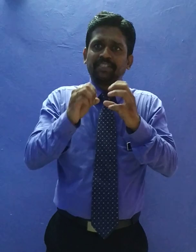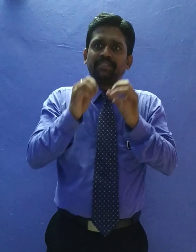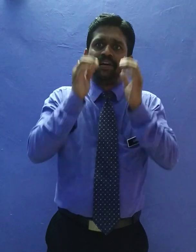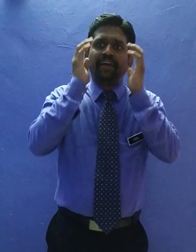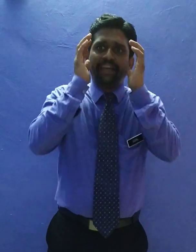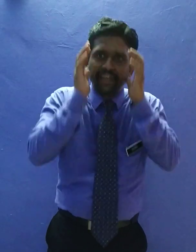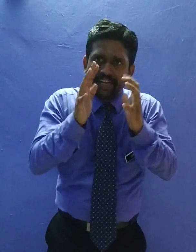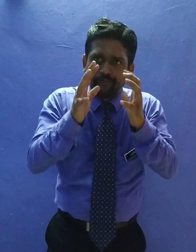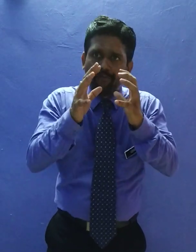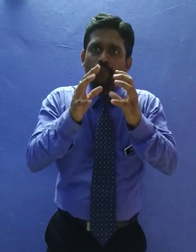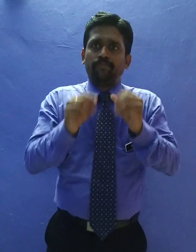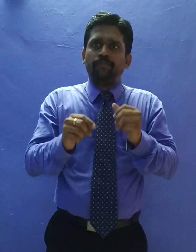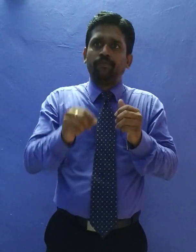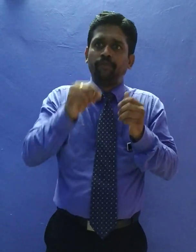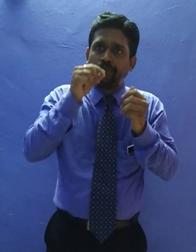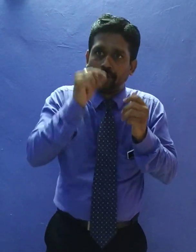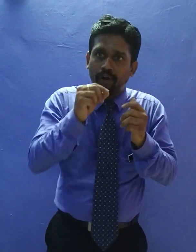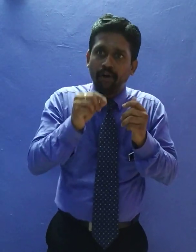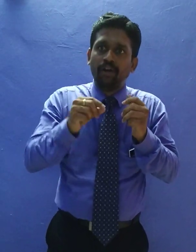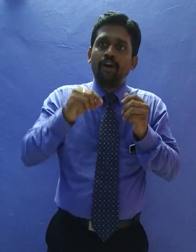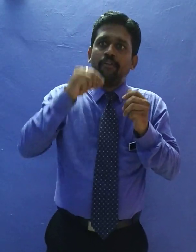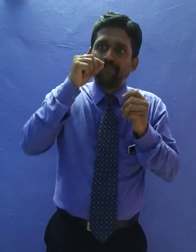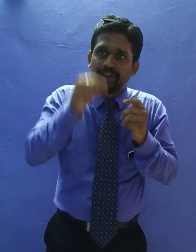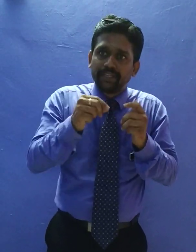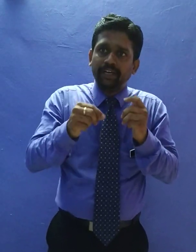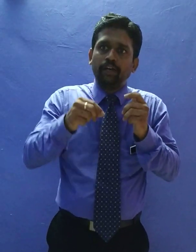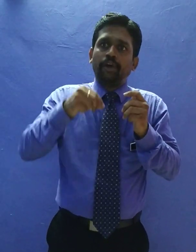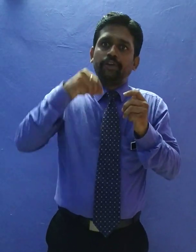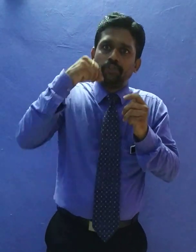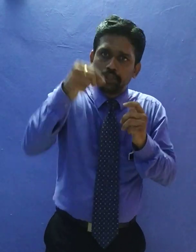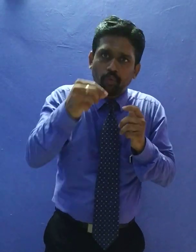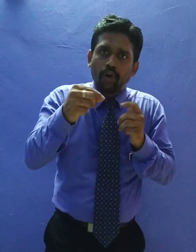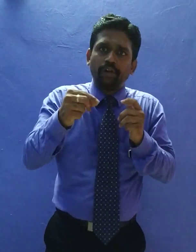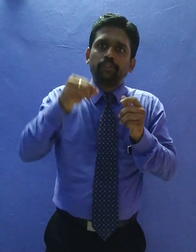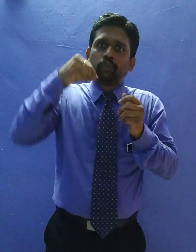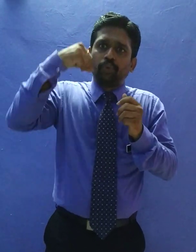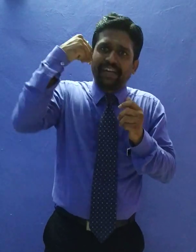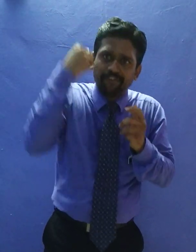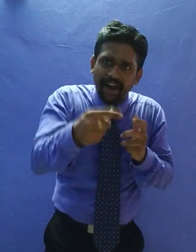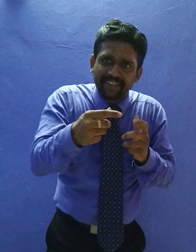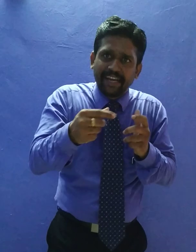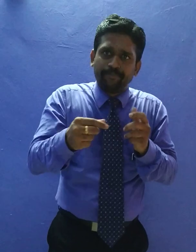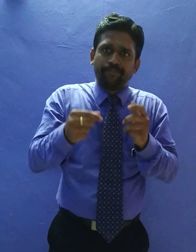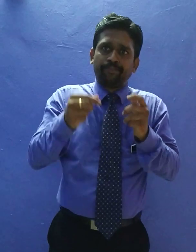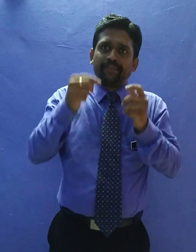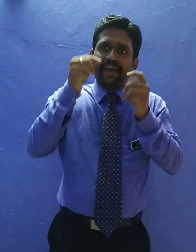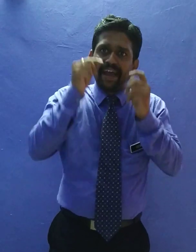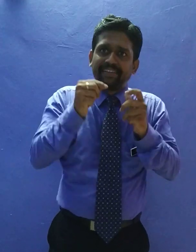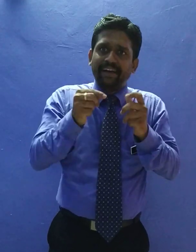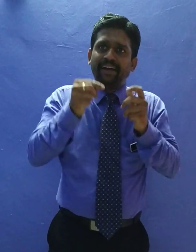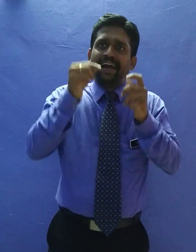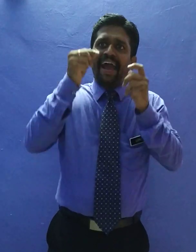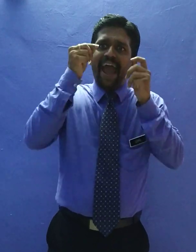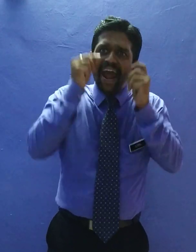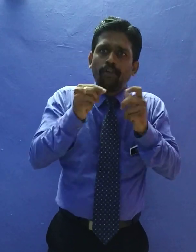marks in a form for further use or to revert them at the end of